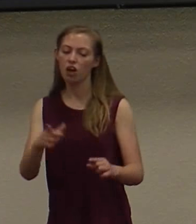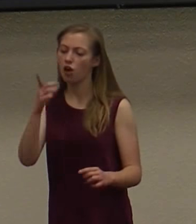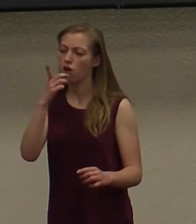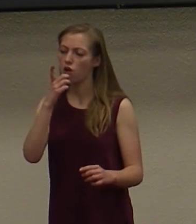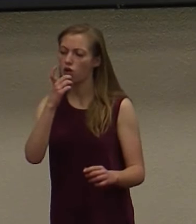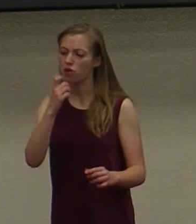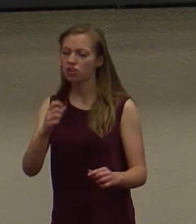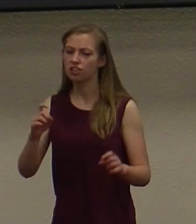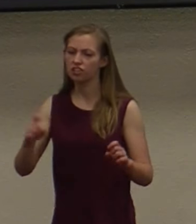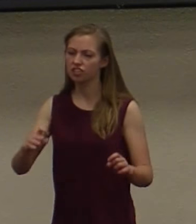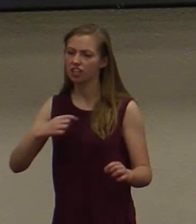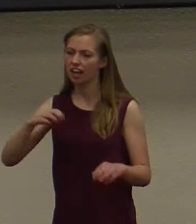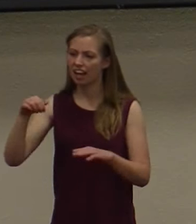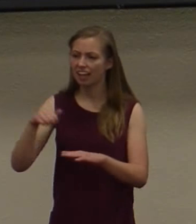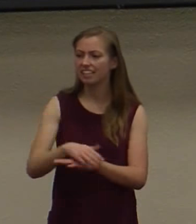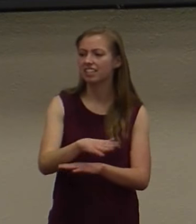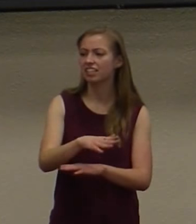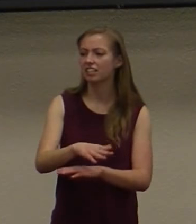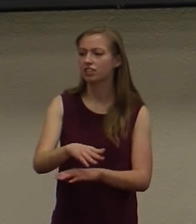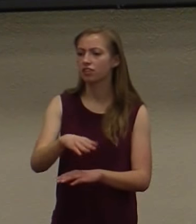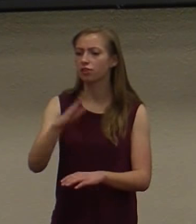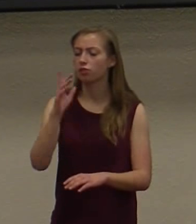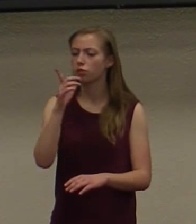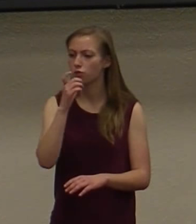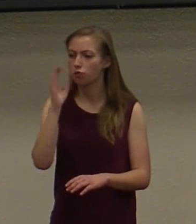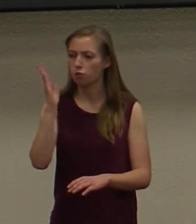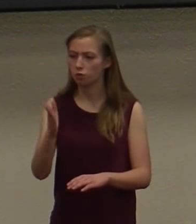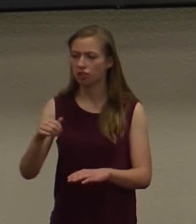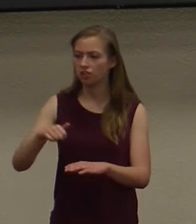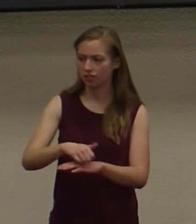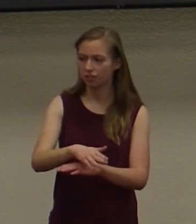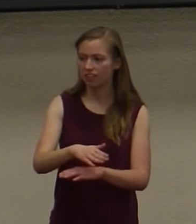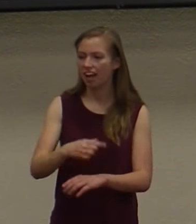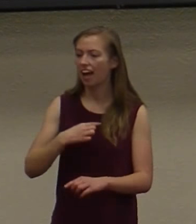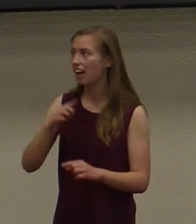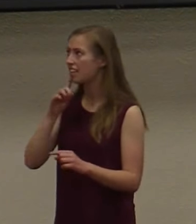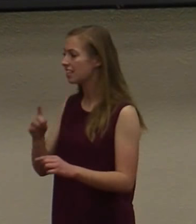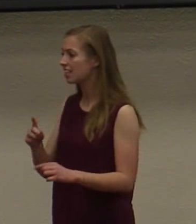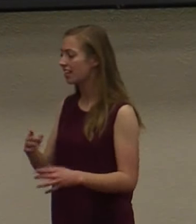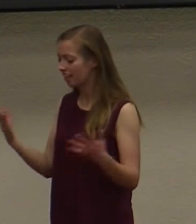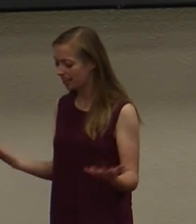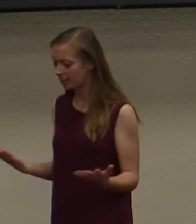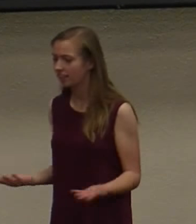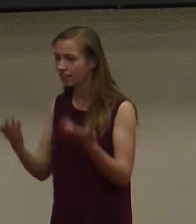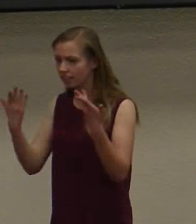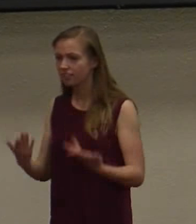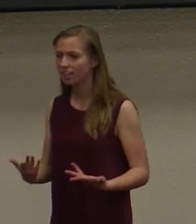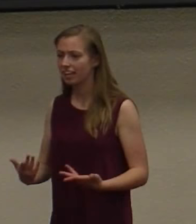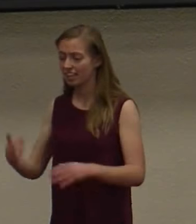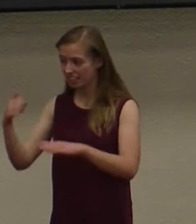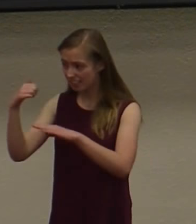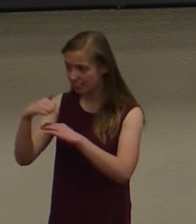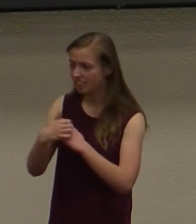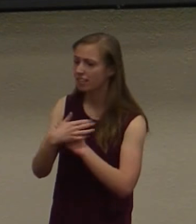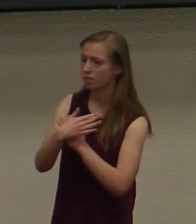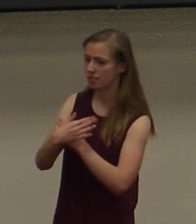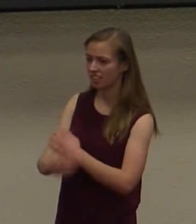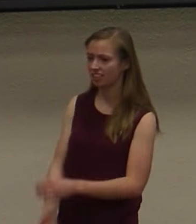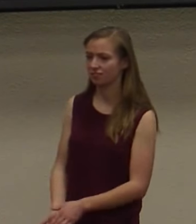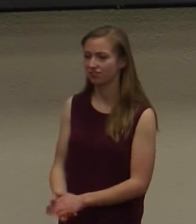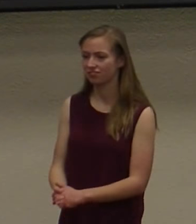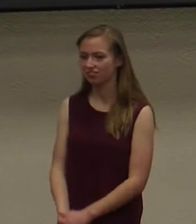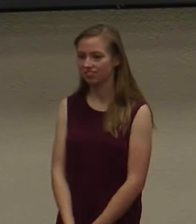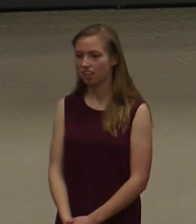send? And who will go for us? Then I said, Here am I, send me.